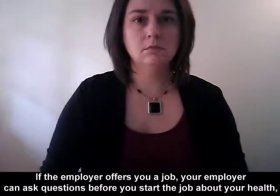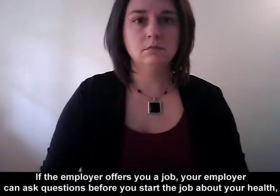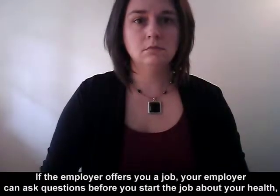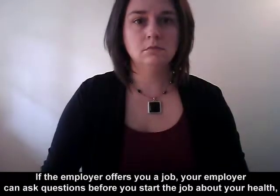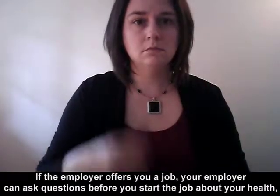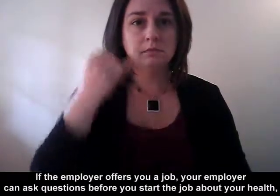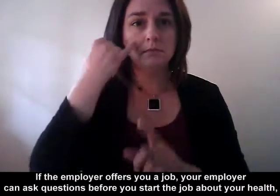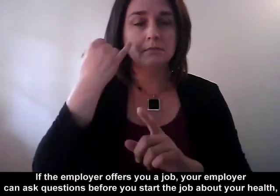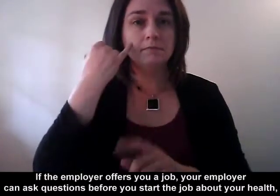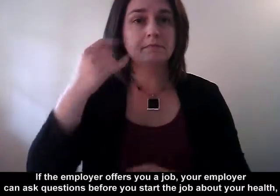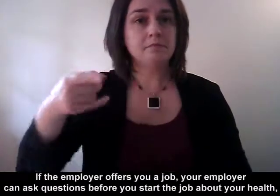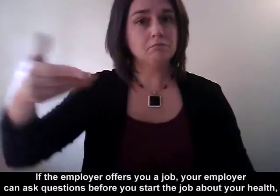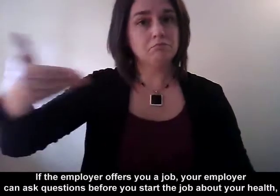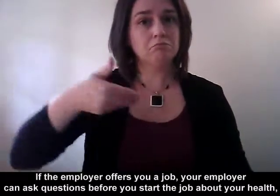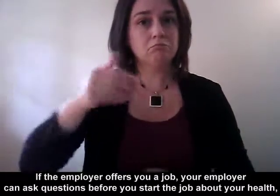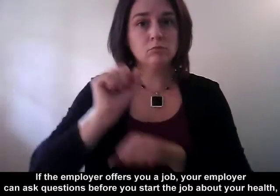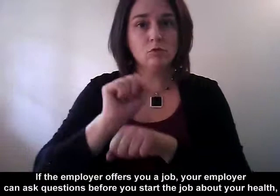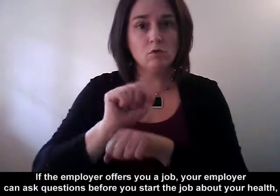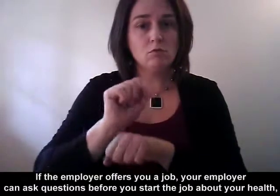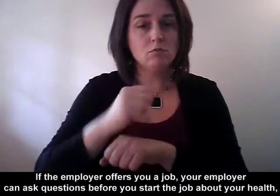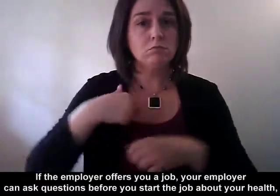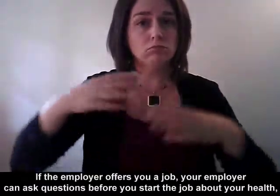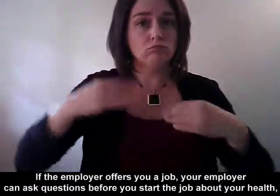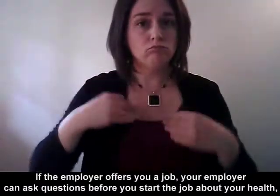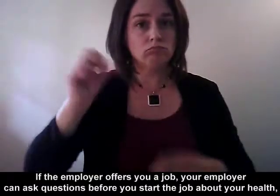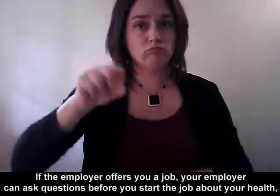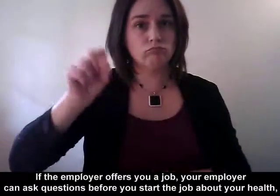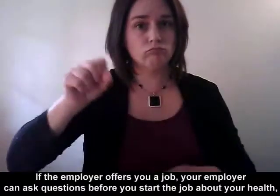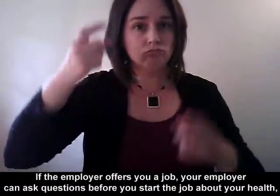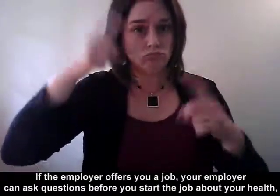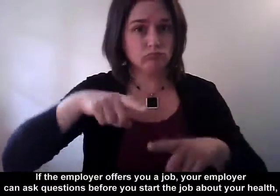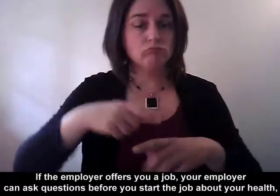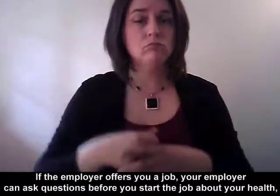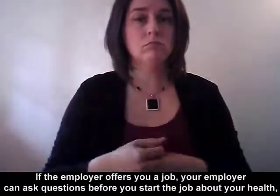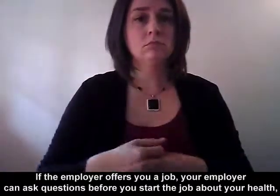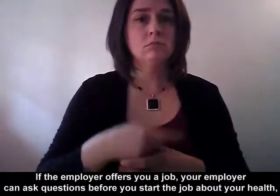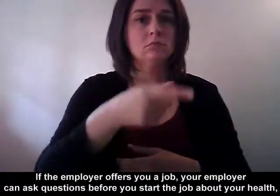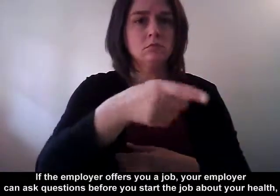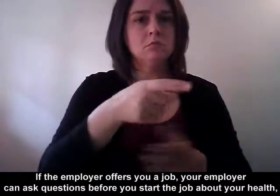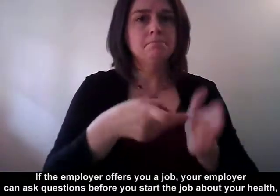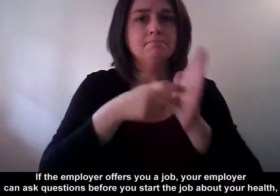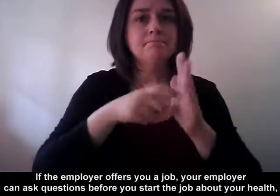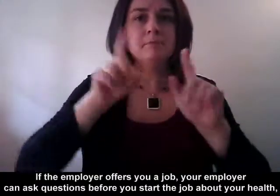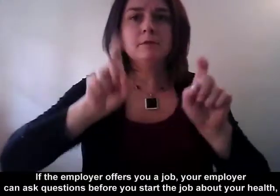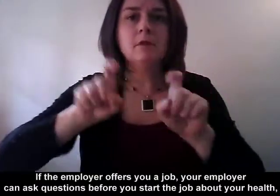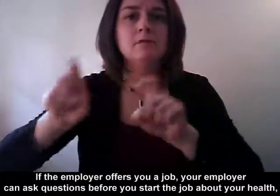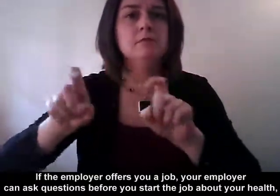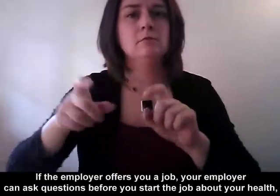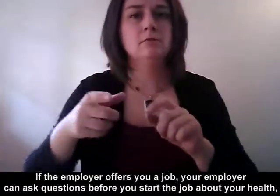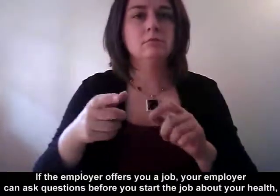If the employer offers you a job, your employer can ask questions before you start the job about your